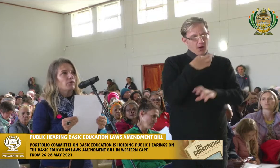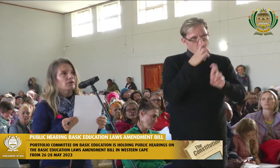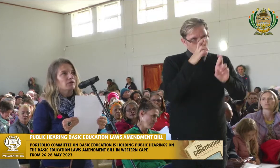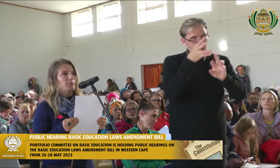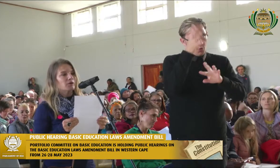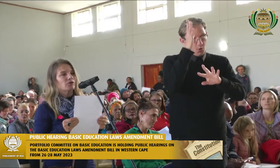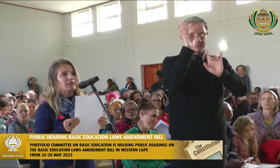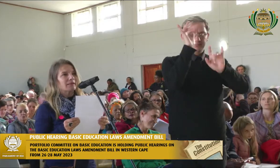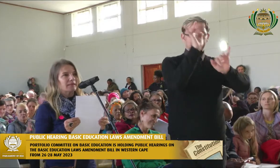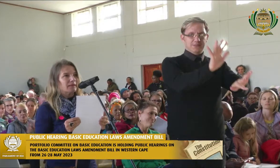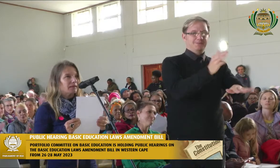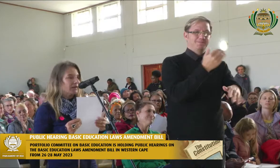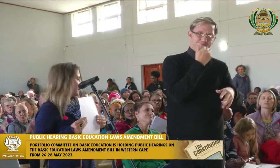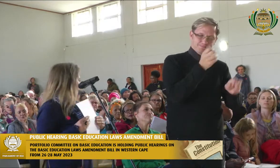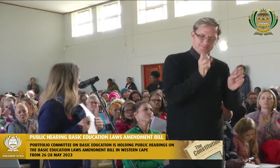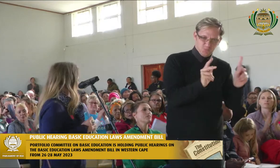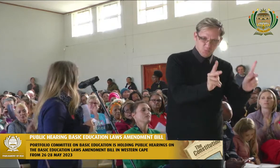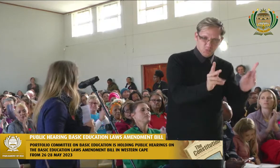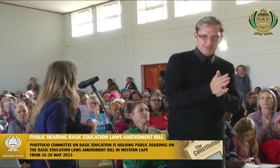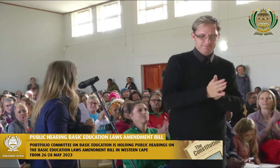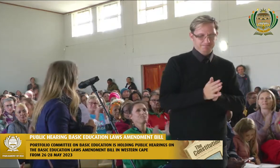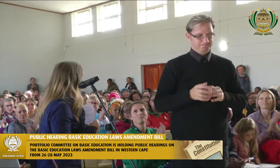I thank you for this opportunity.